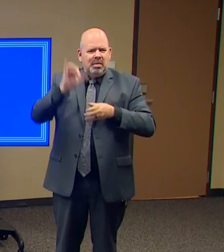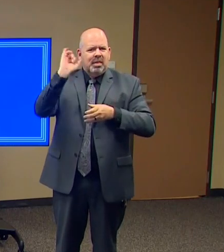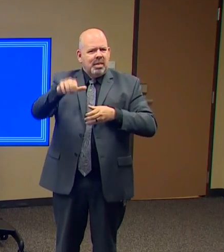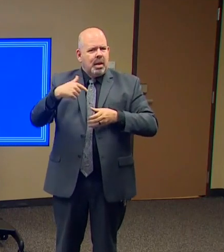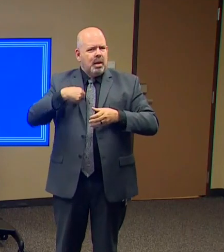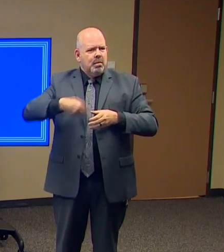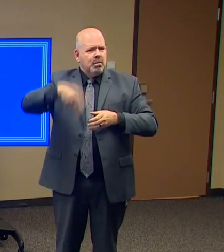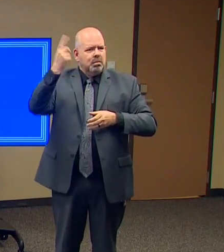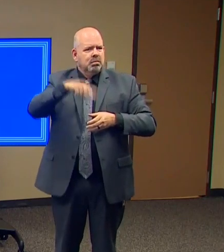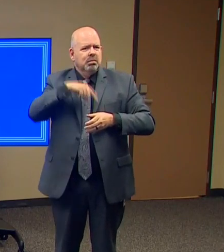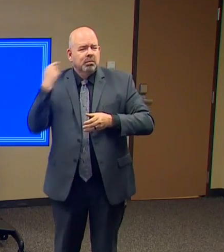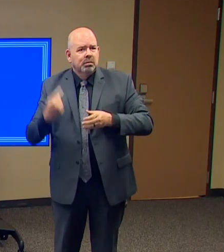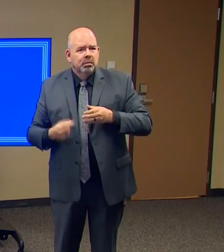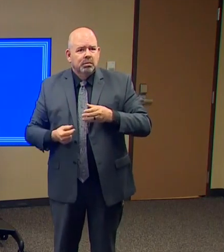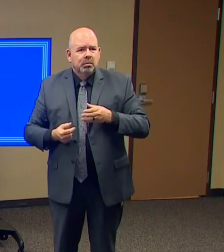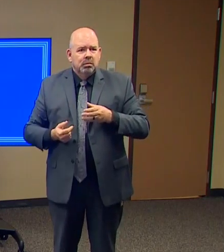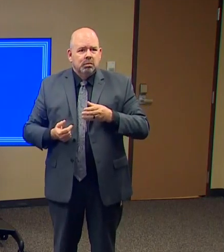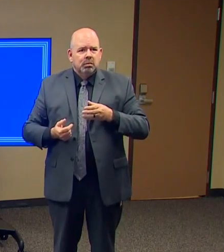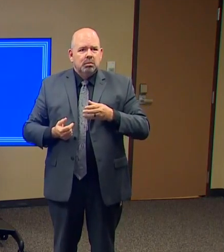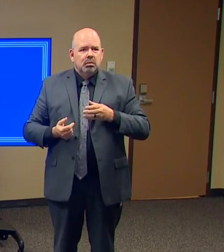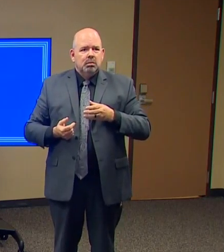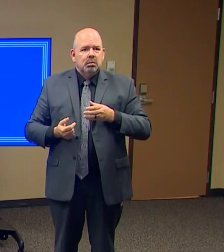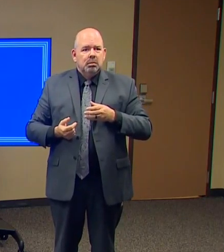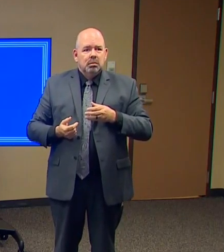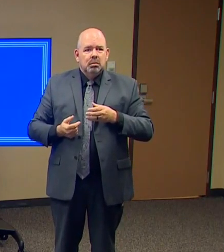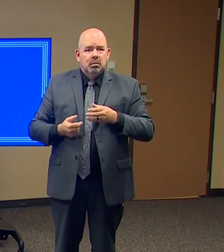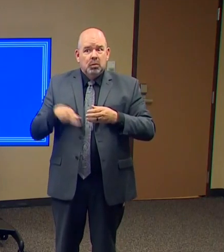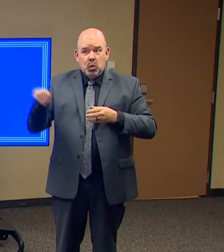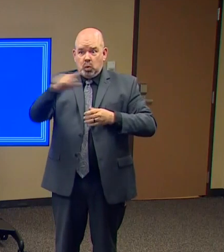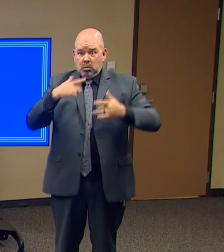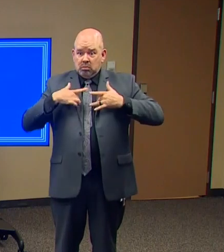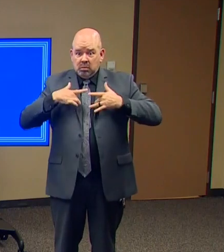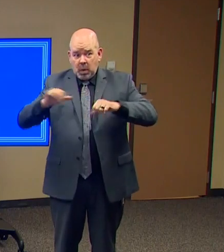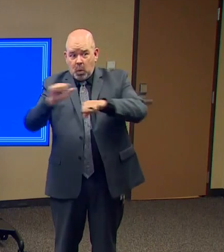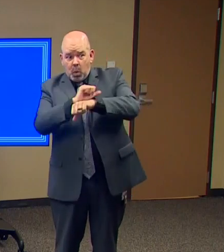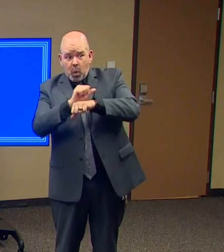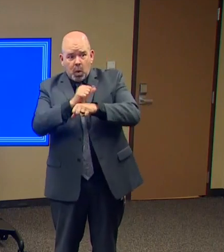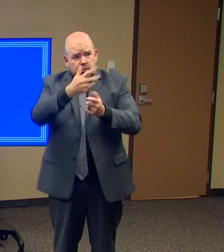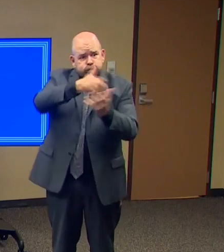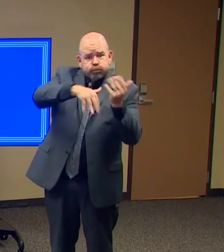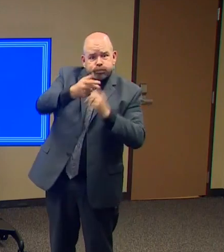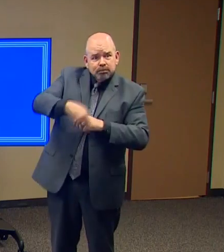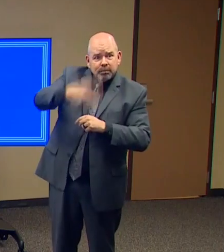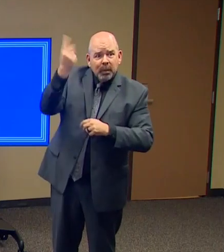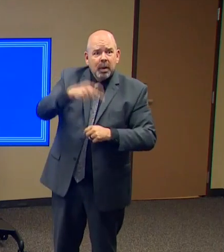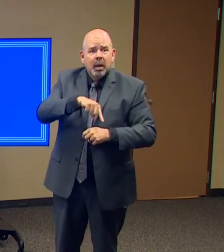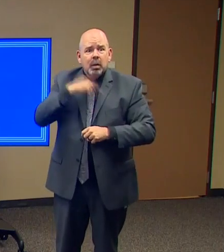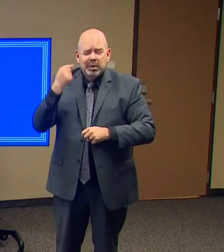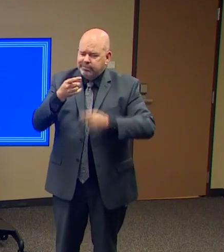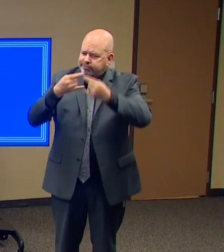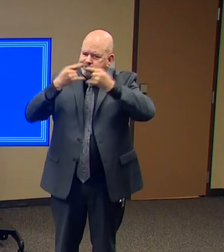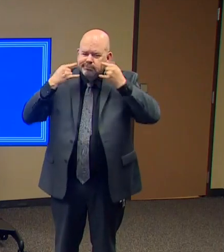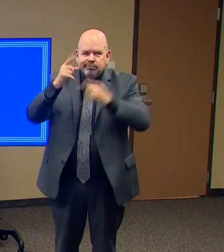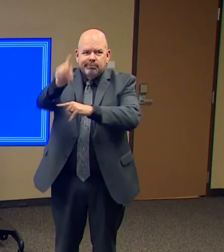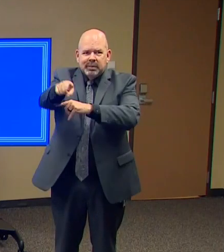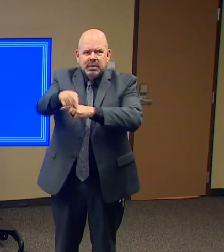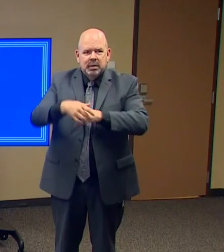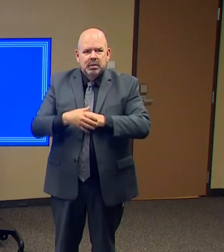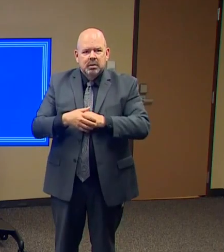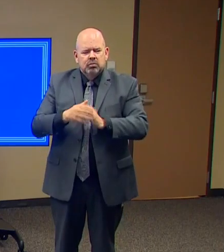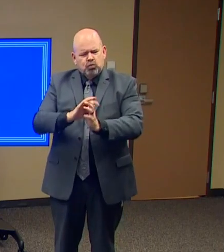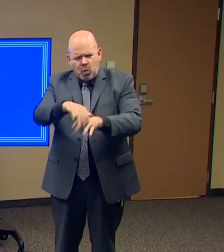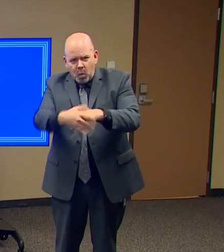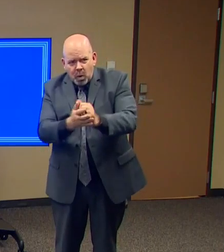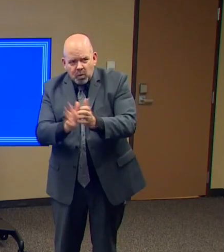with high-risk individuals, they should wear a face covering, avoid physical interactions, frequently wash their hands,